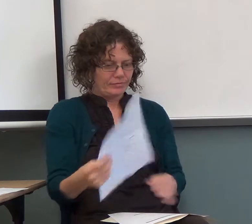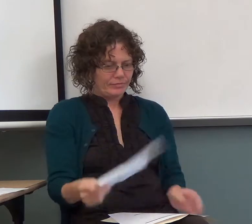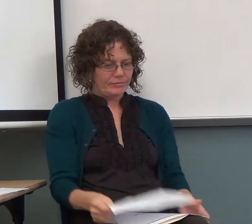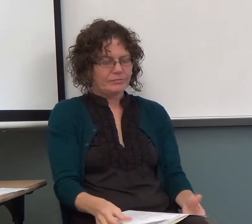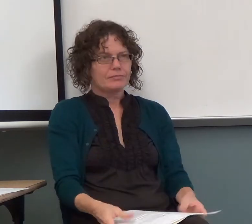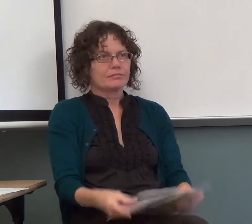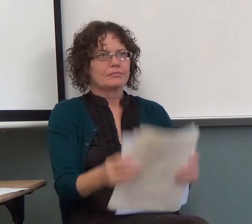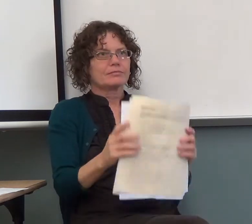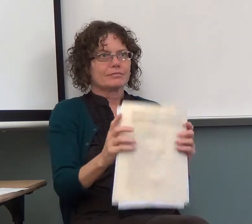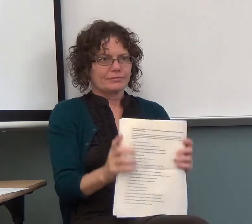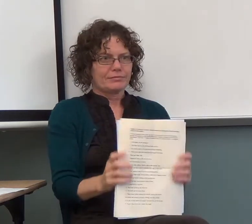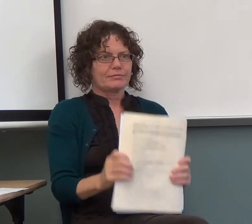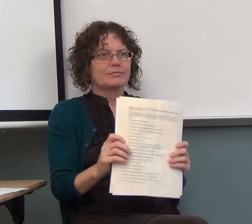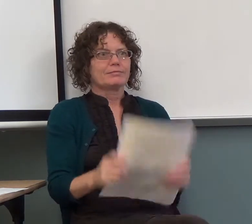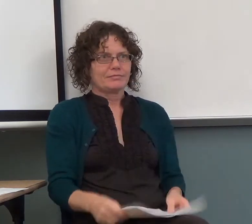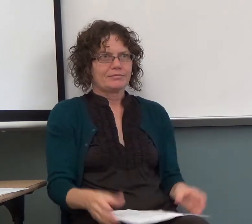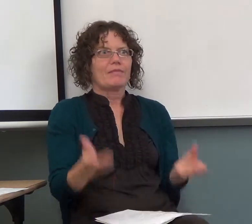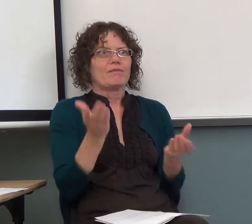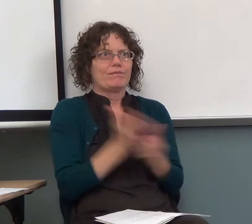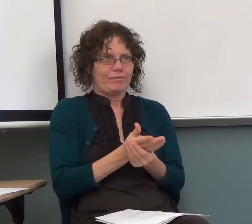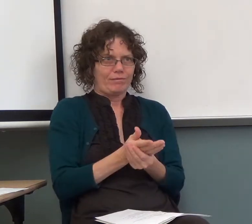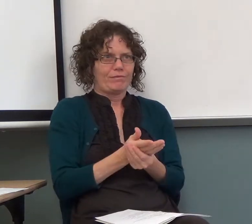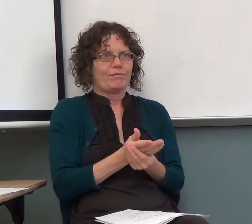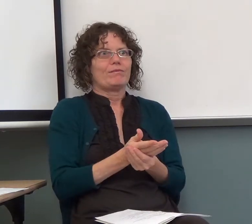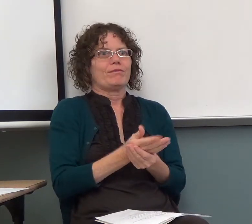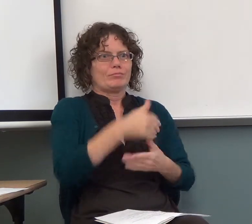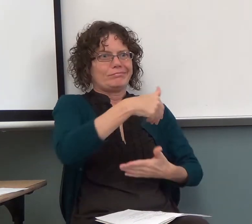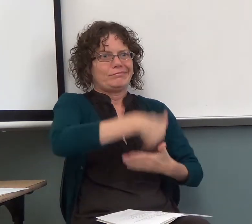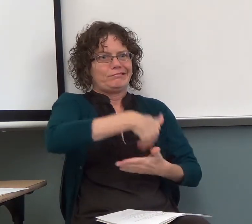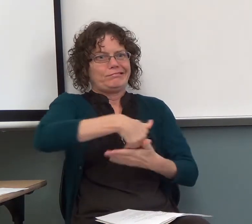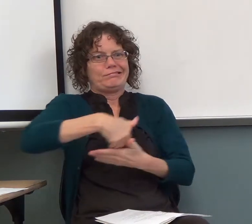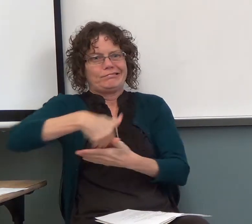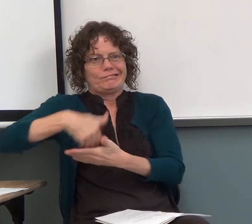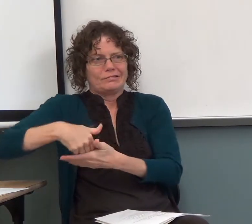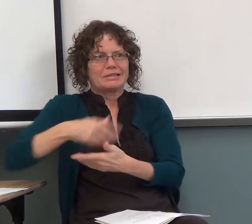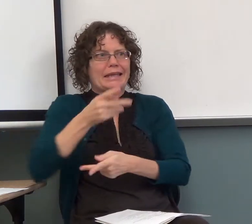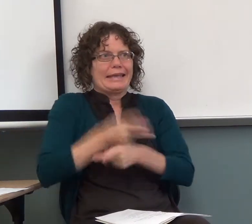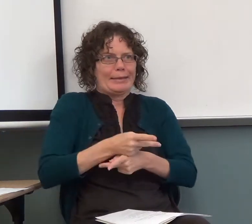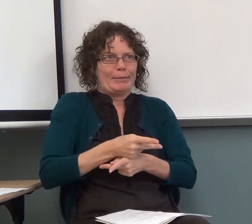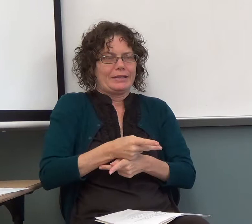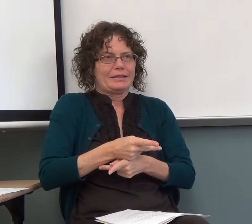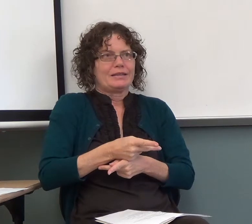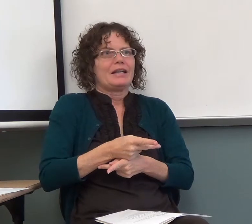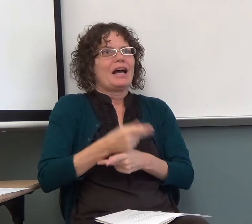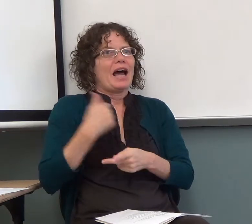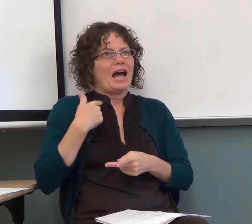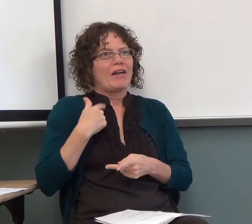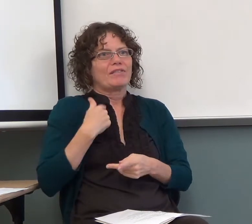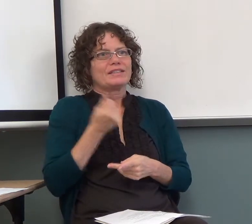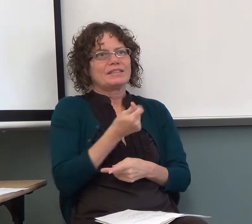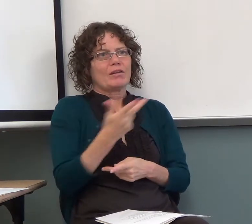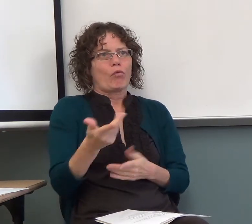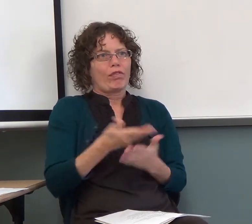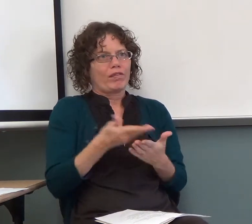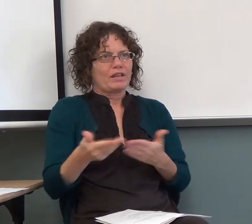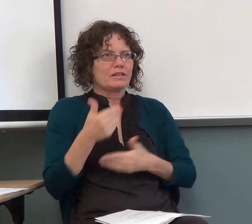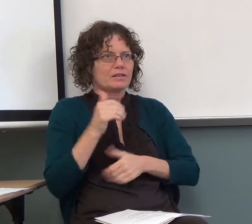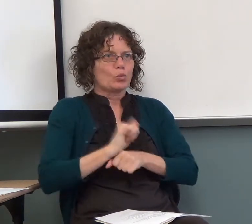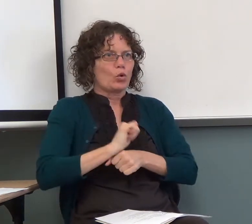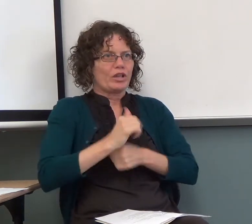a folder for this class. Because we have a couple of things that we're working on in progress. Okay? And now you have this one. So there are